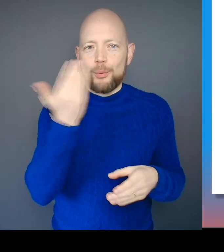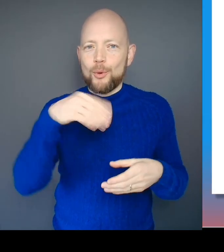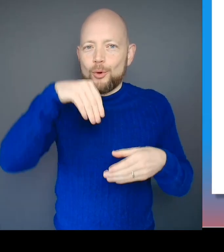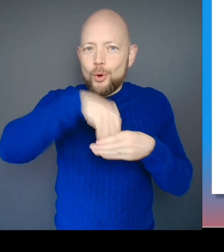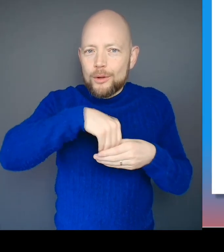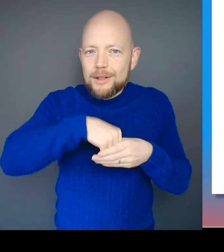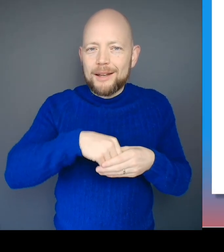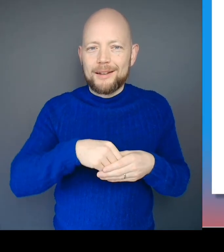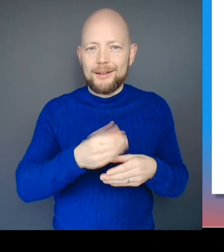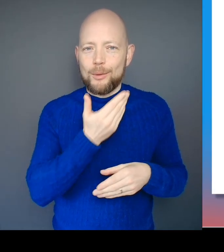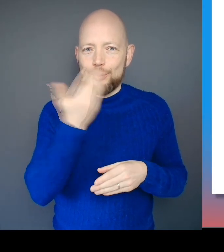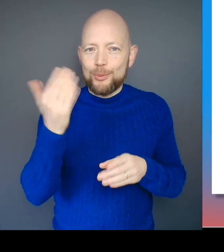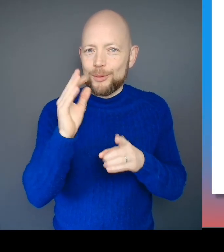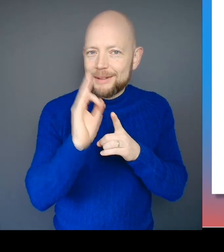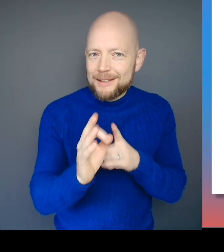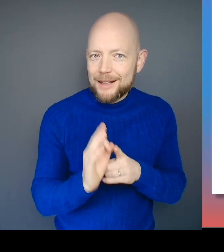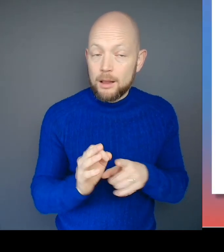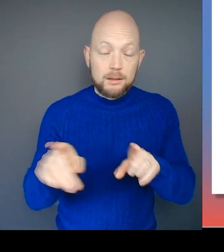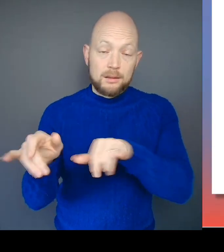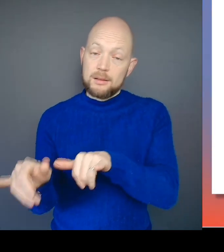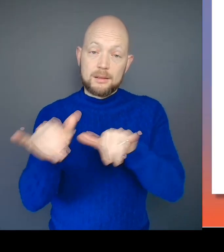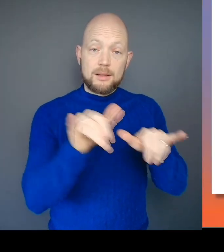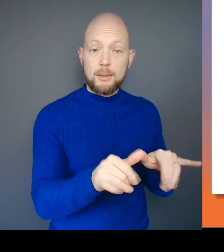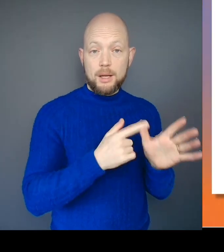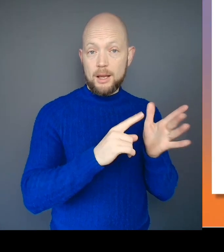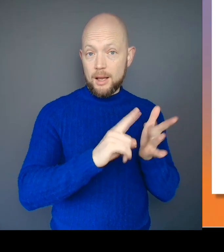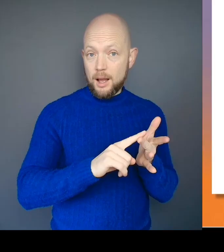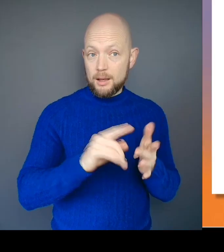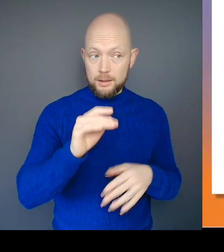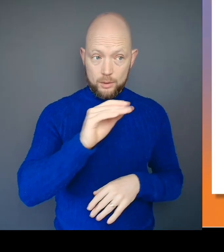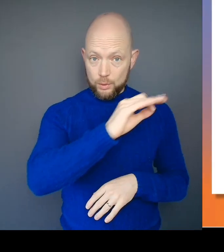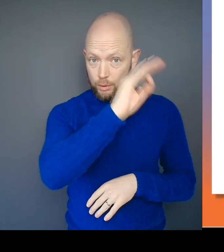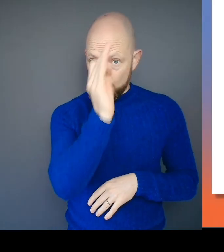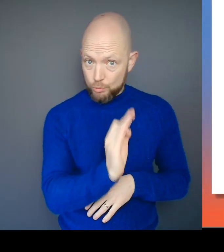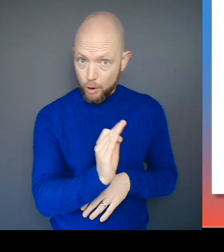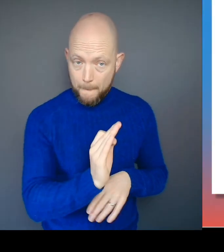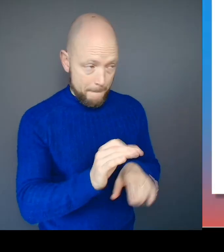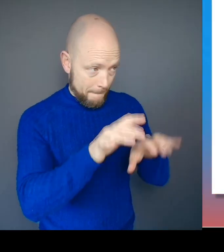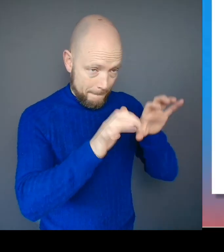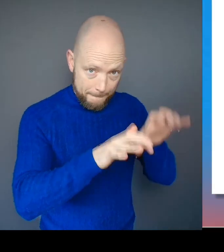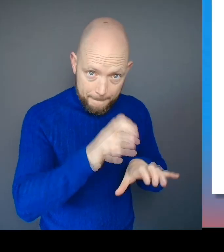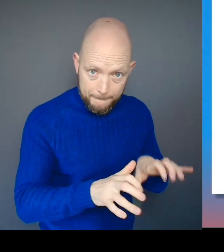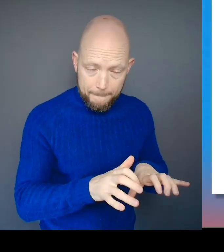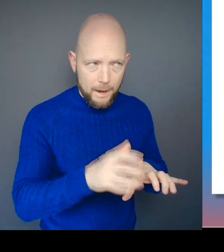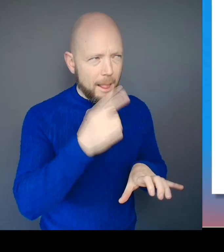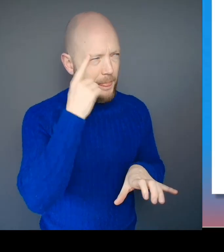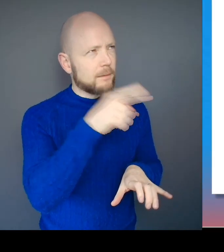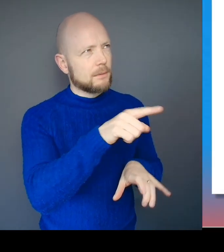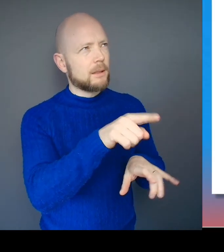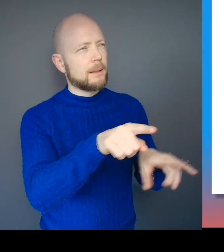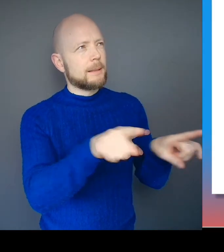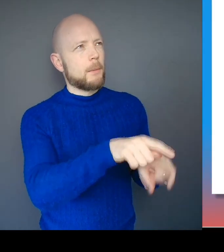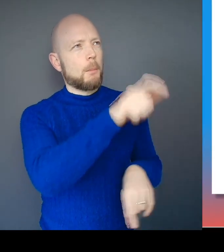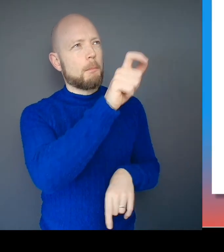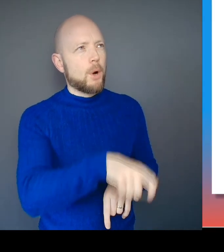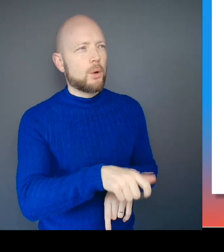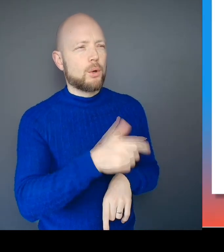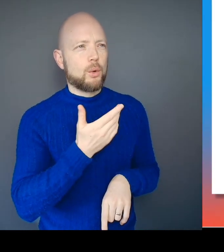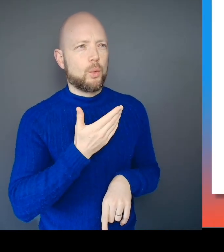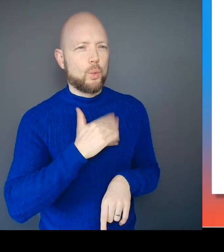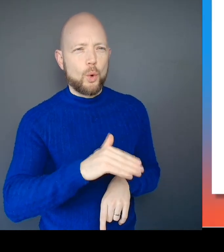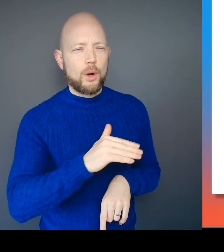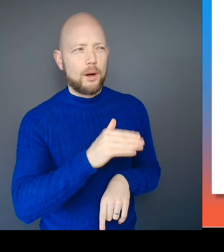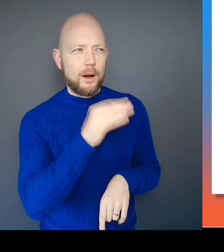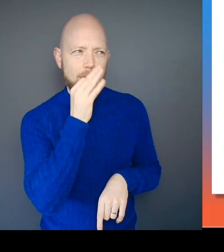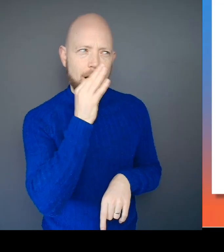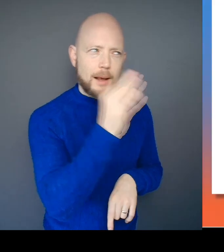little no context and no detail, then I'm not going to get very far. So when you're writing a prompt, I want you to think about this in the same way that you